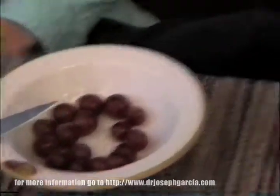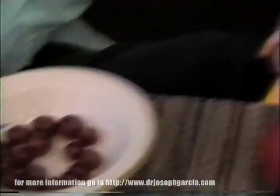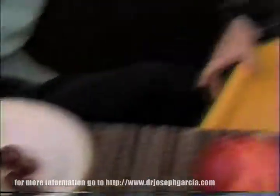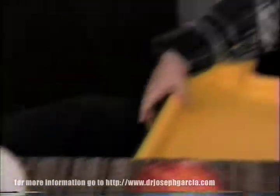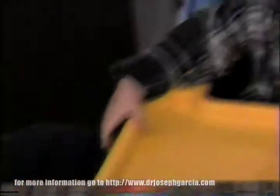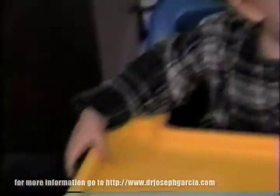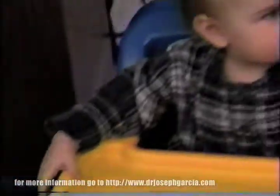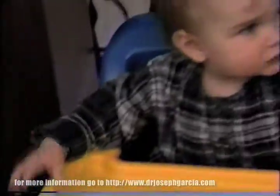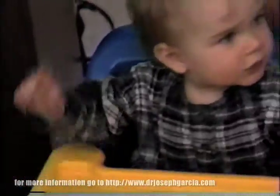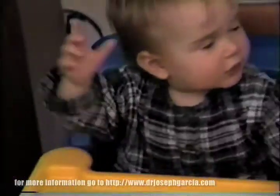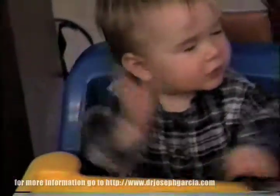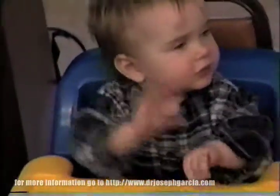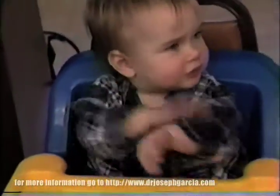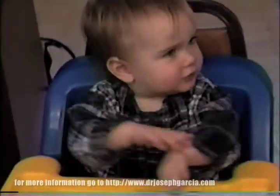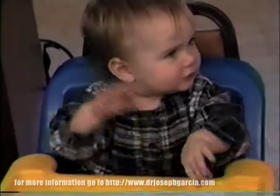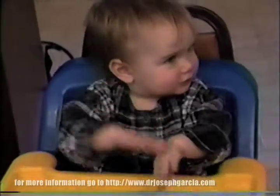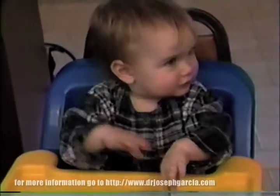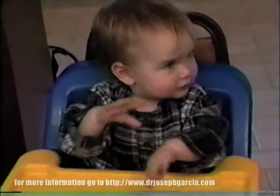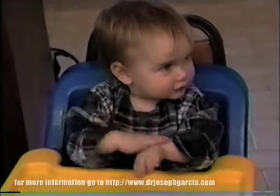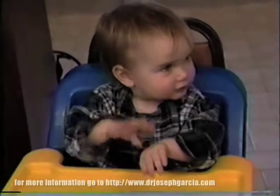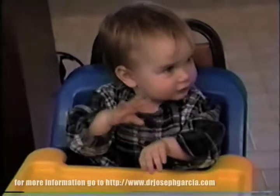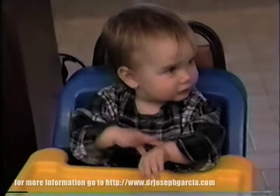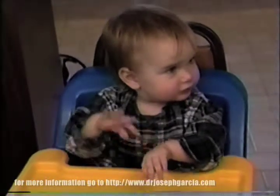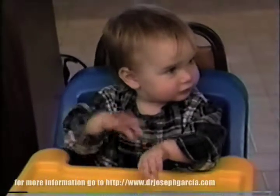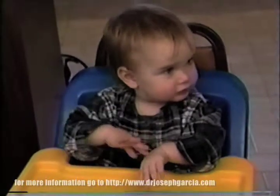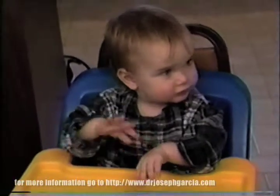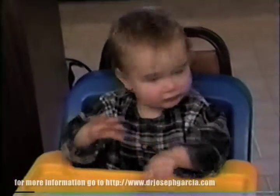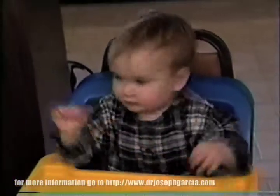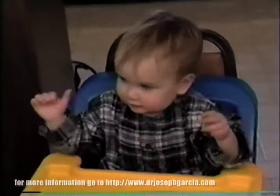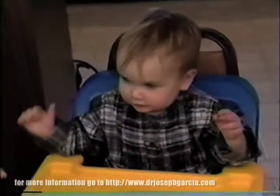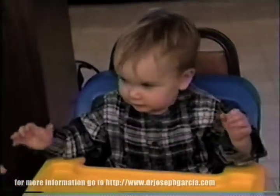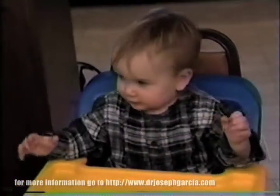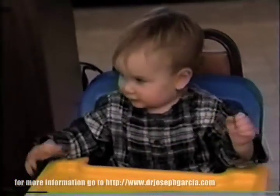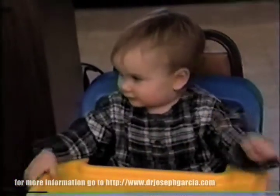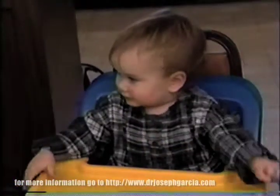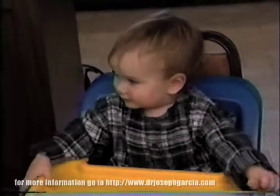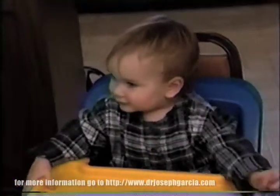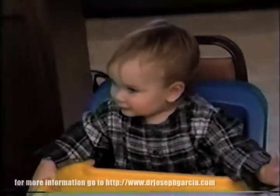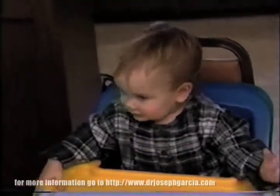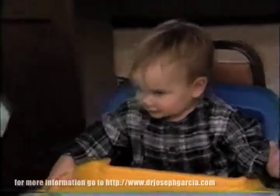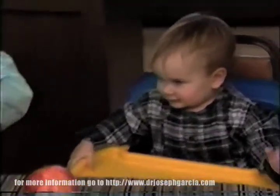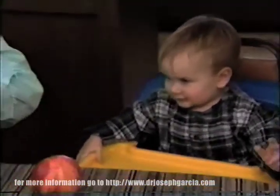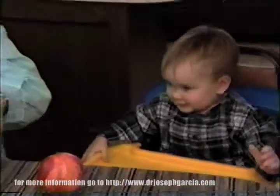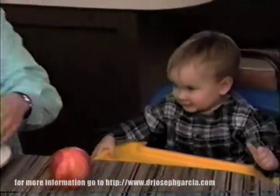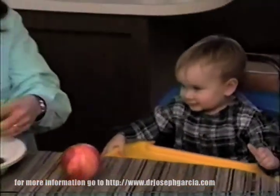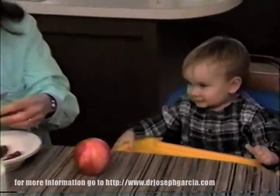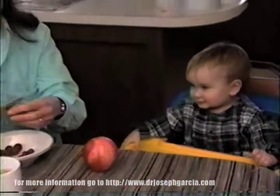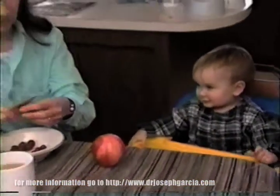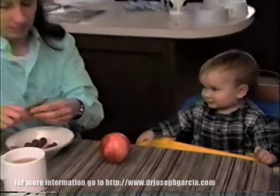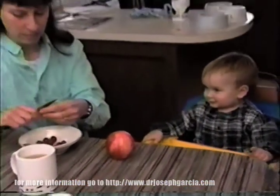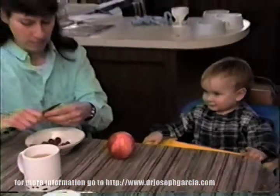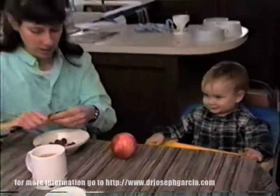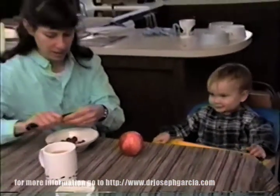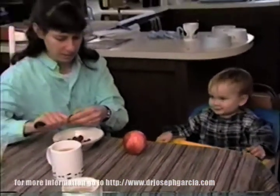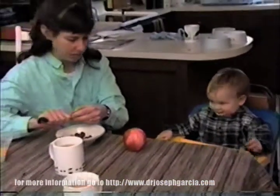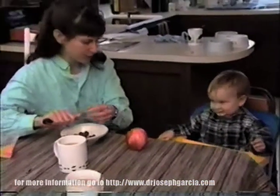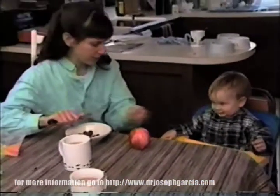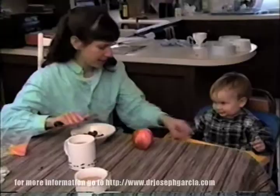more grapes. You want grapes? Oh, is that the sign for grapes? I'll give you more